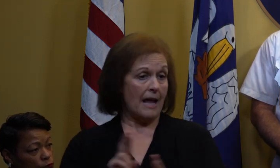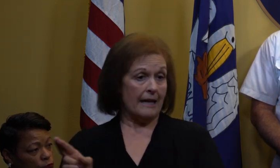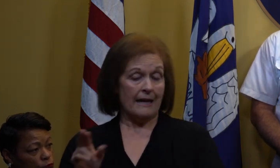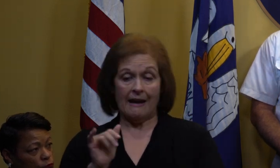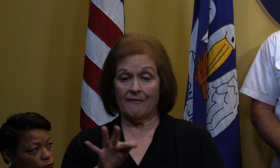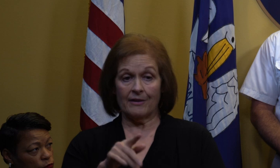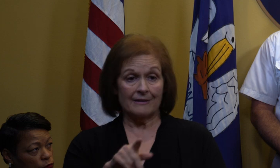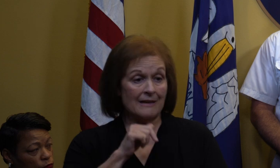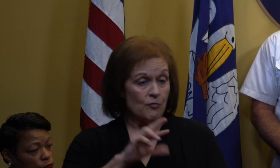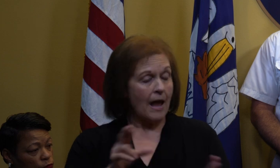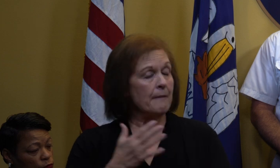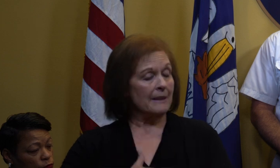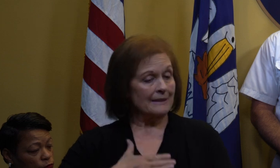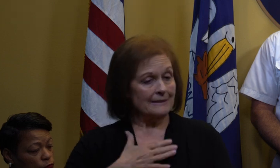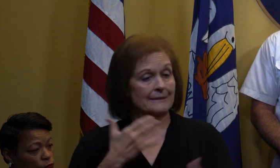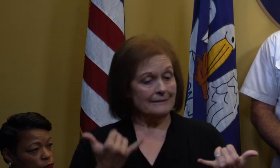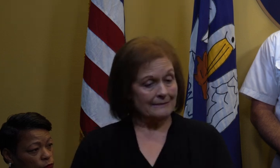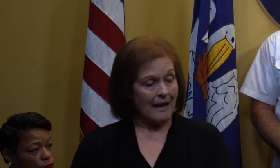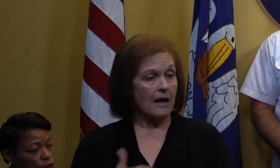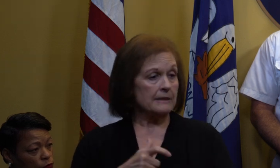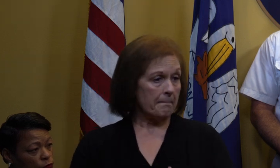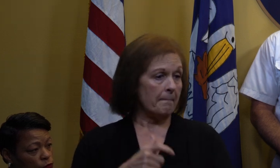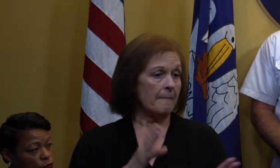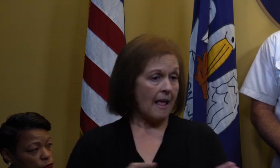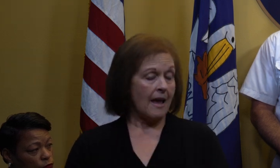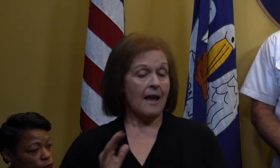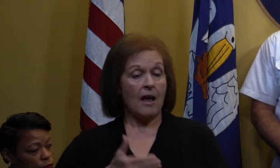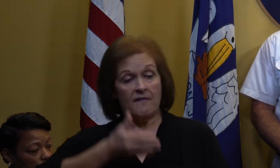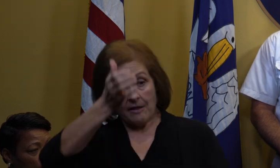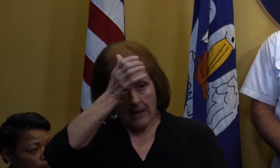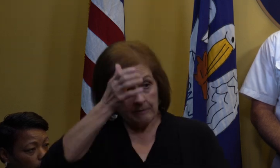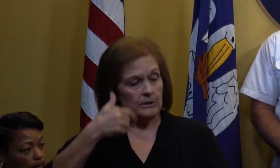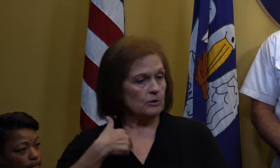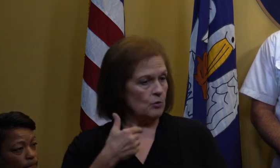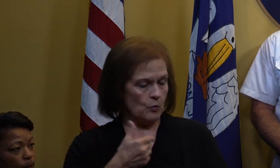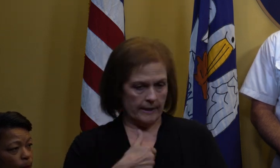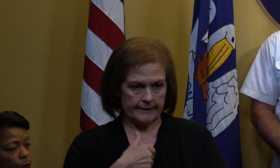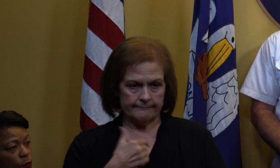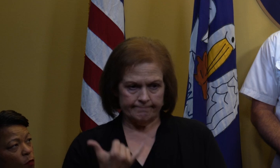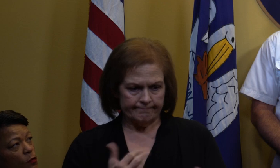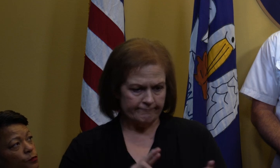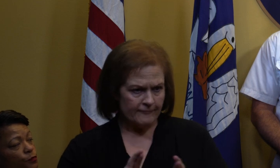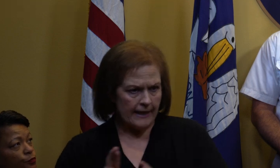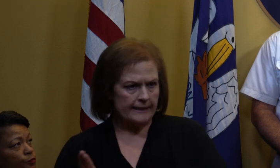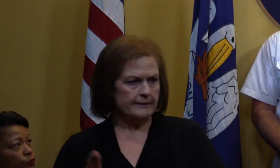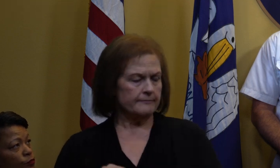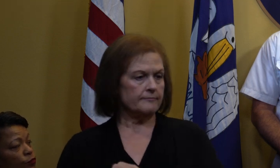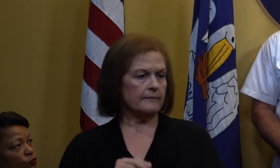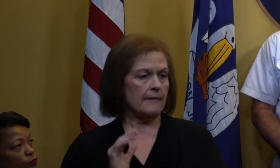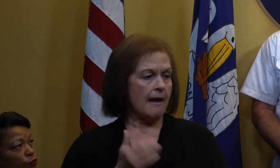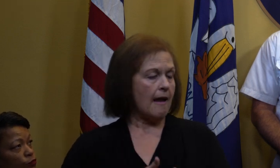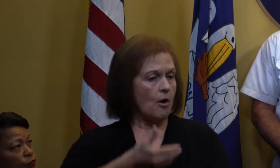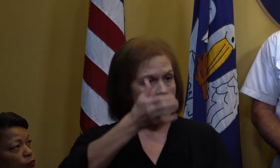if you are not ready. Get your plan together. Right now in the fire department, we're going through our hurricane guidelines. All of our